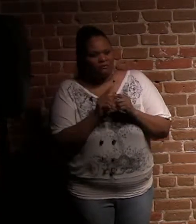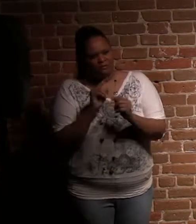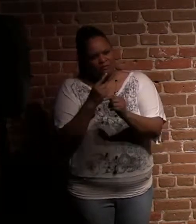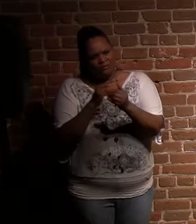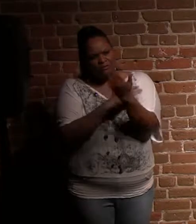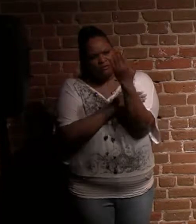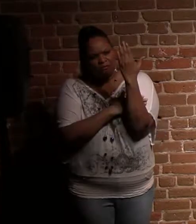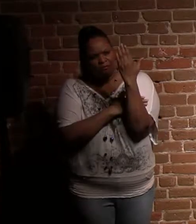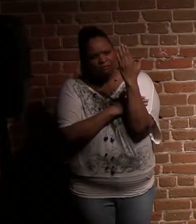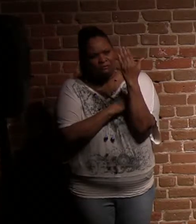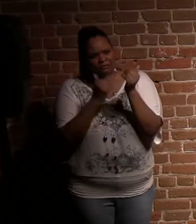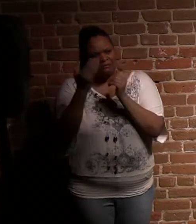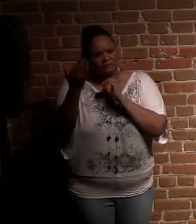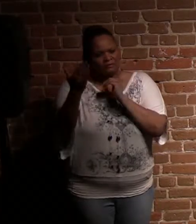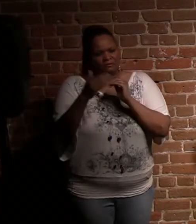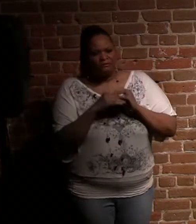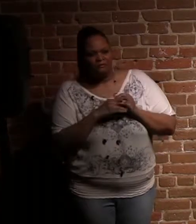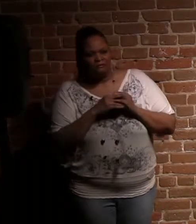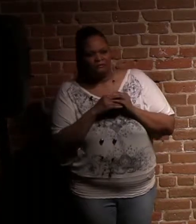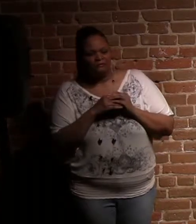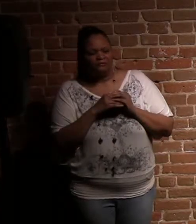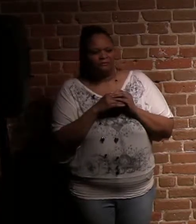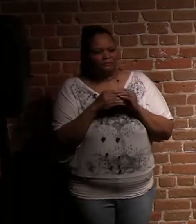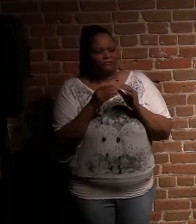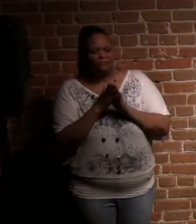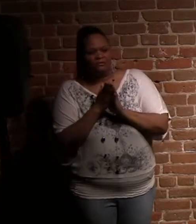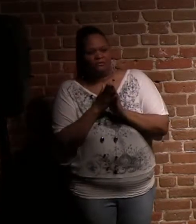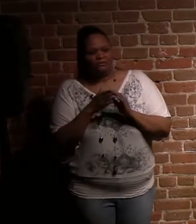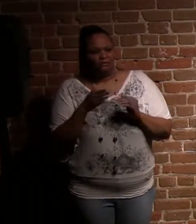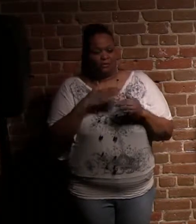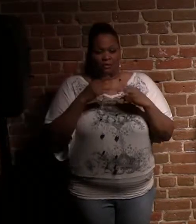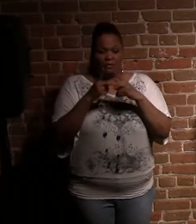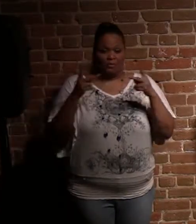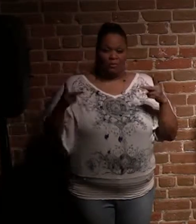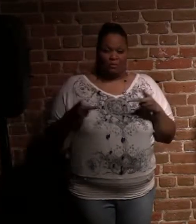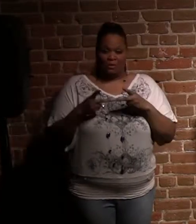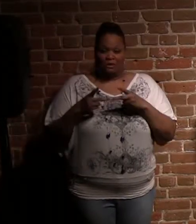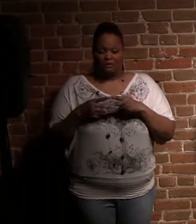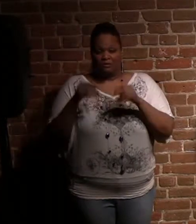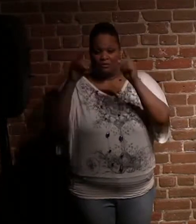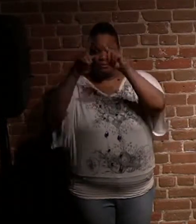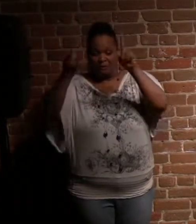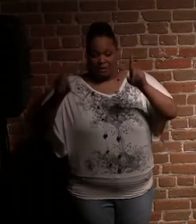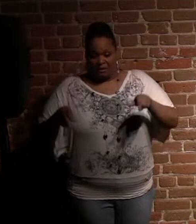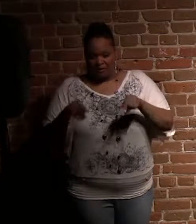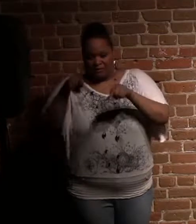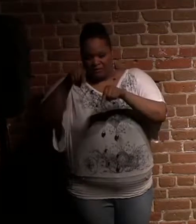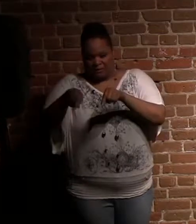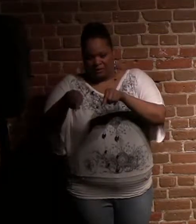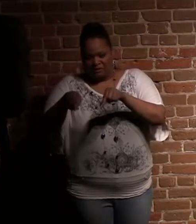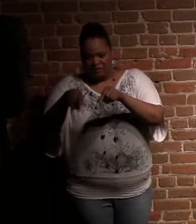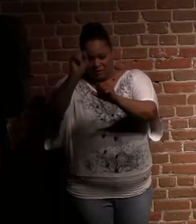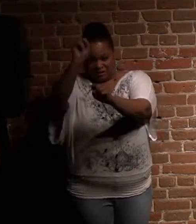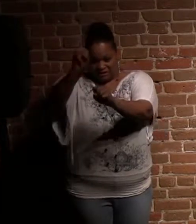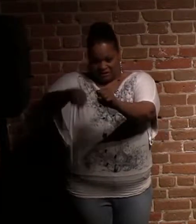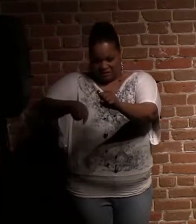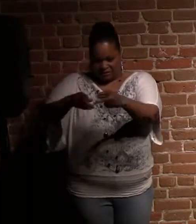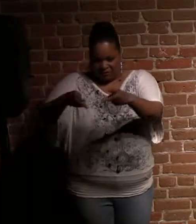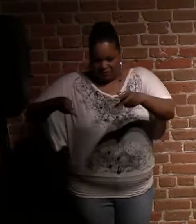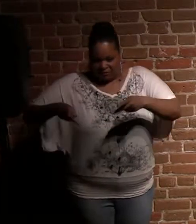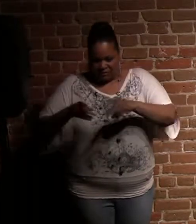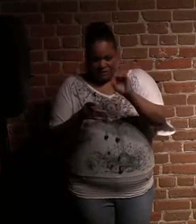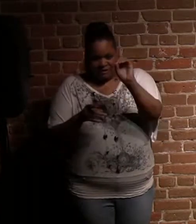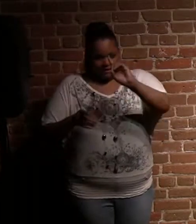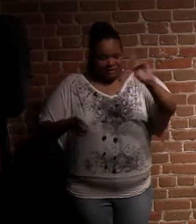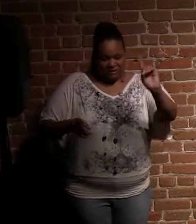first morning there, and Helsingborg is like right on the southern tip of Sweden. Denmark is right across